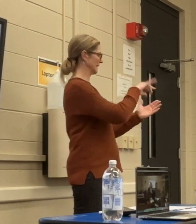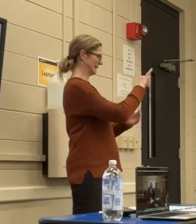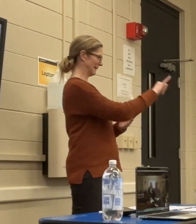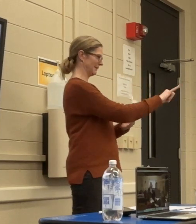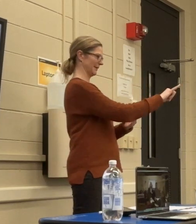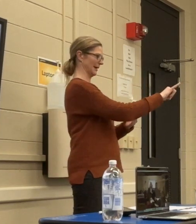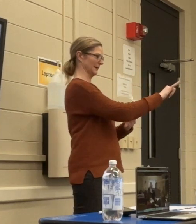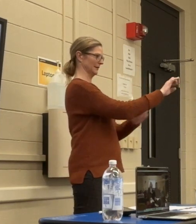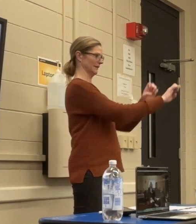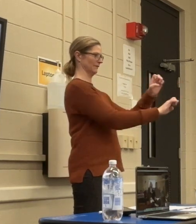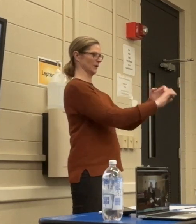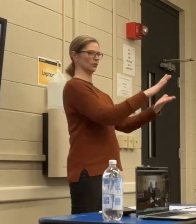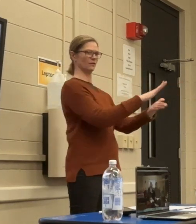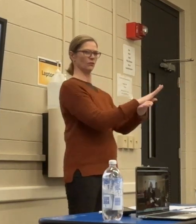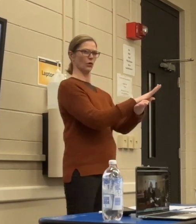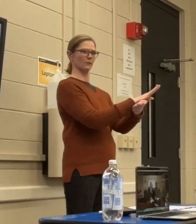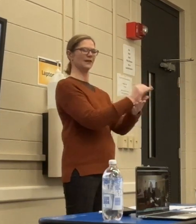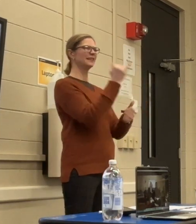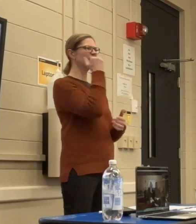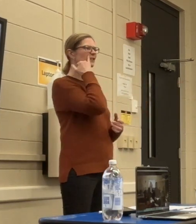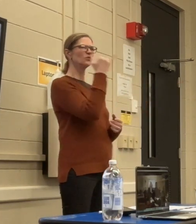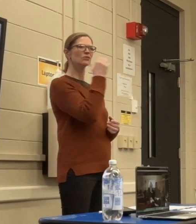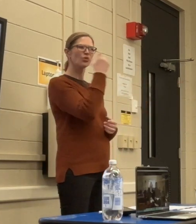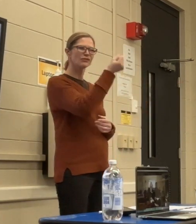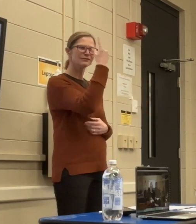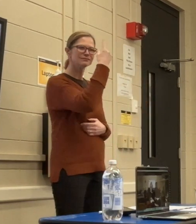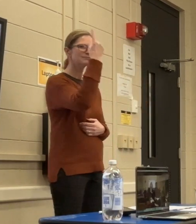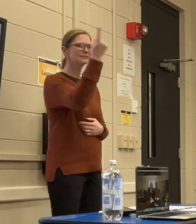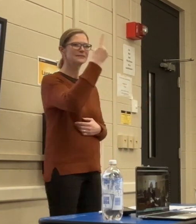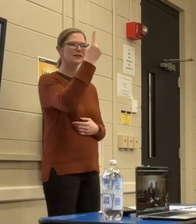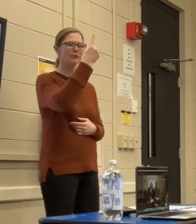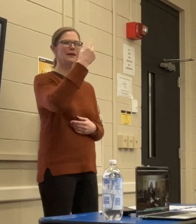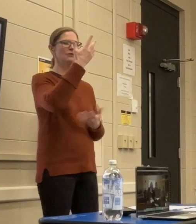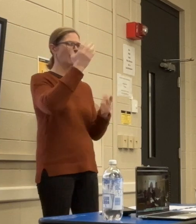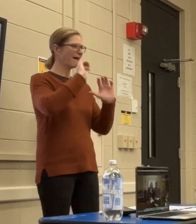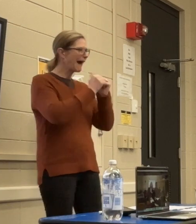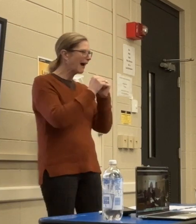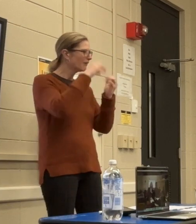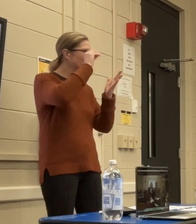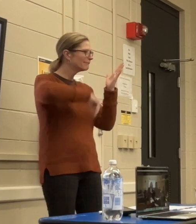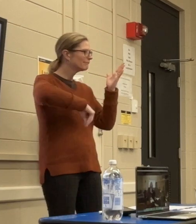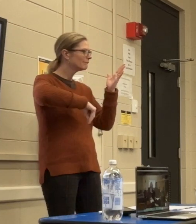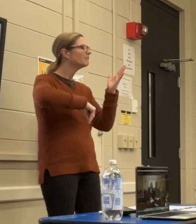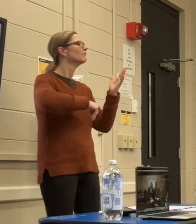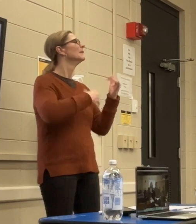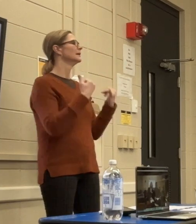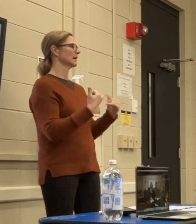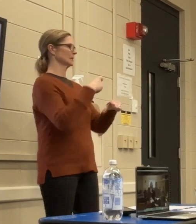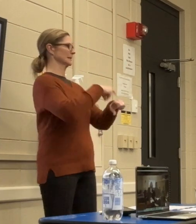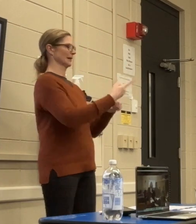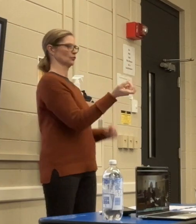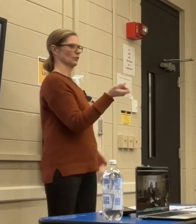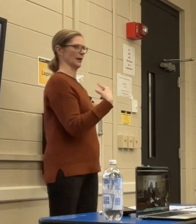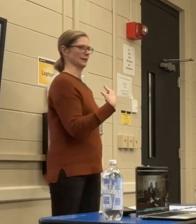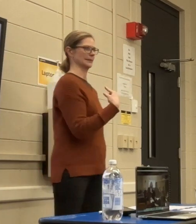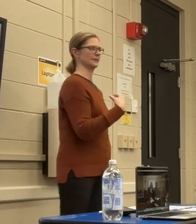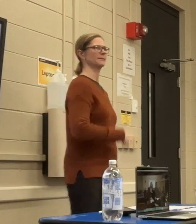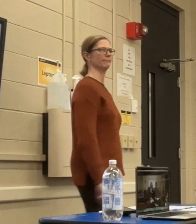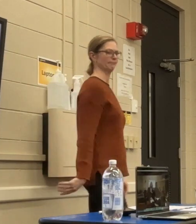So just take a quick minute to look over the peer evaluation form. If there's something that you don't understand, how you should take notes